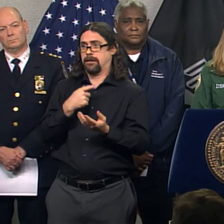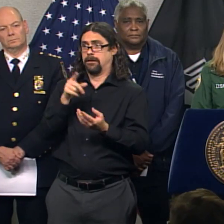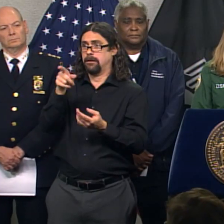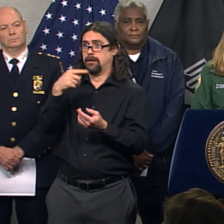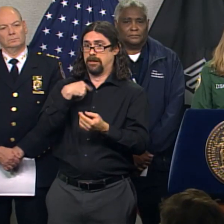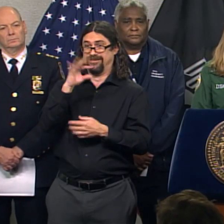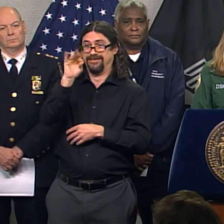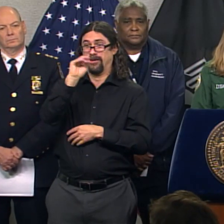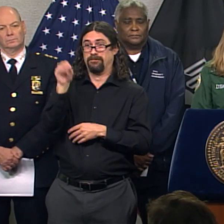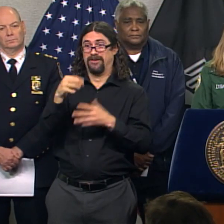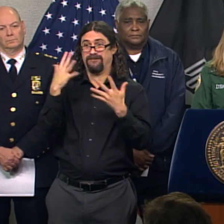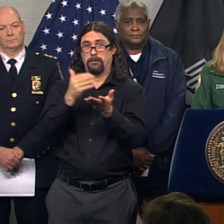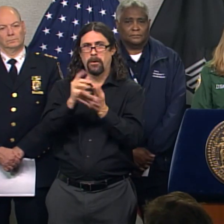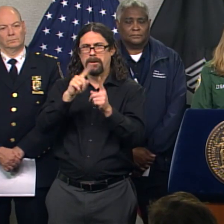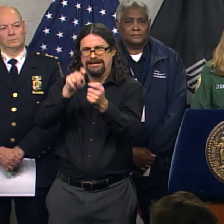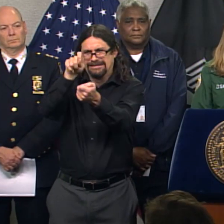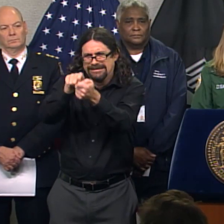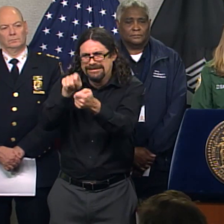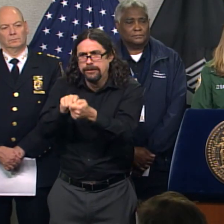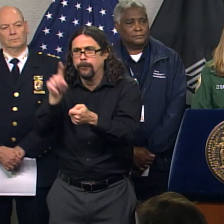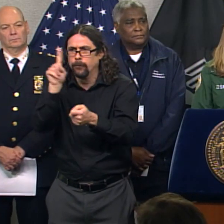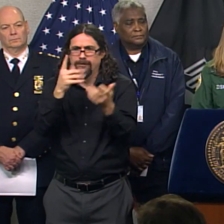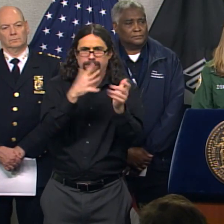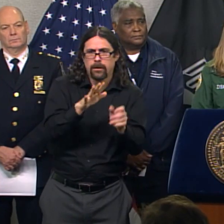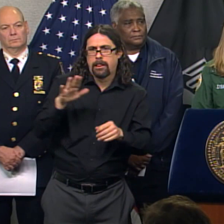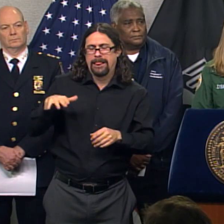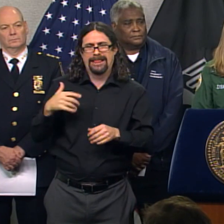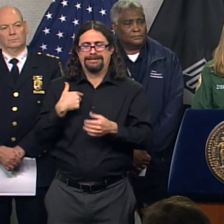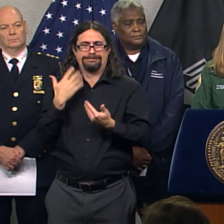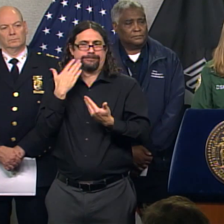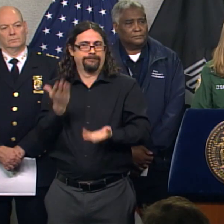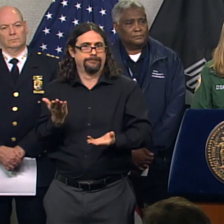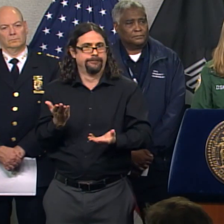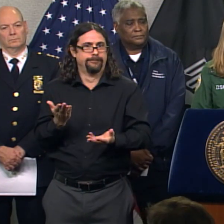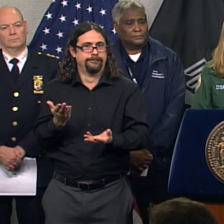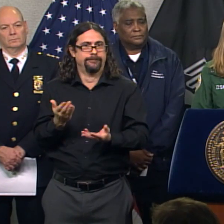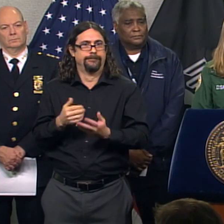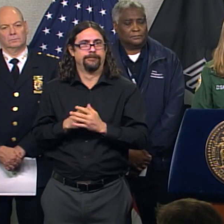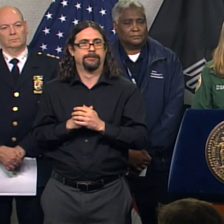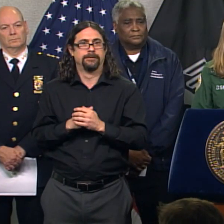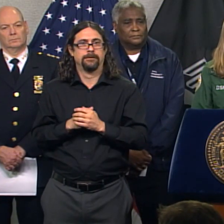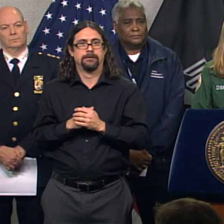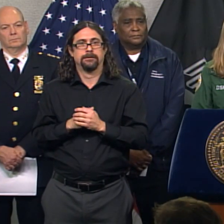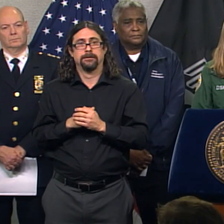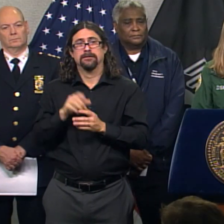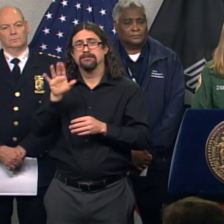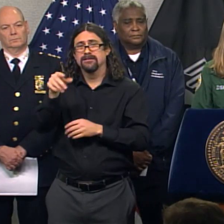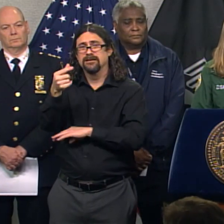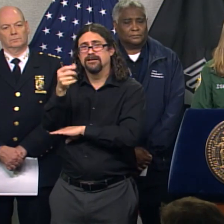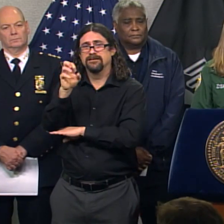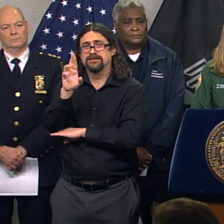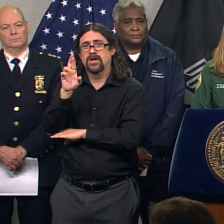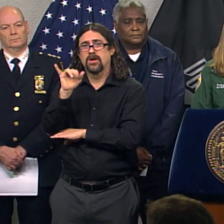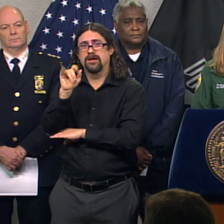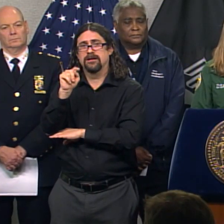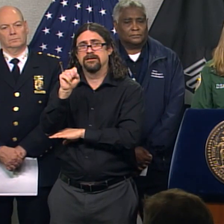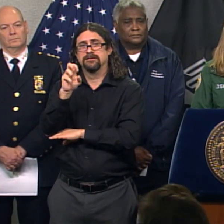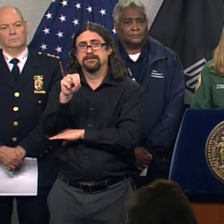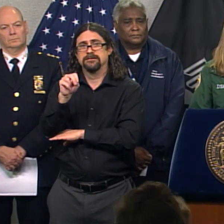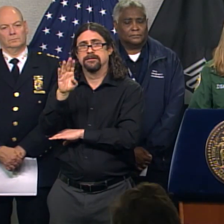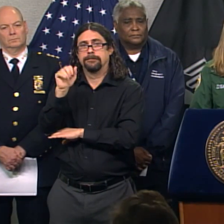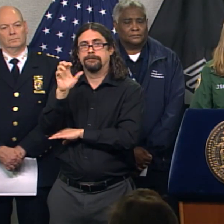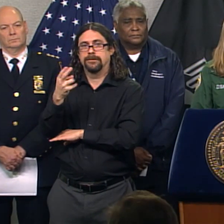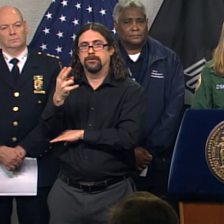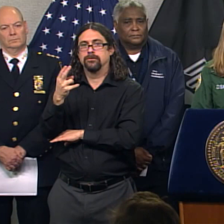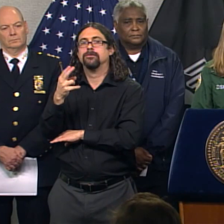In Garrison Beach, we have actually sometimes need to go even to smaller equipment. We need to use the skid steers to get in there. But the